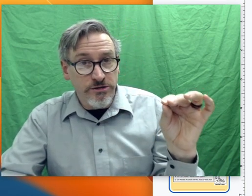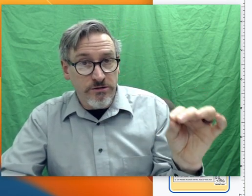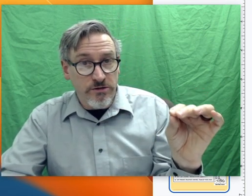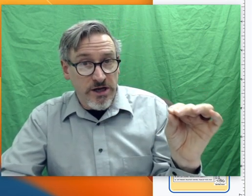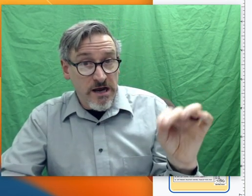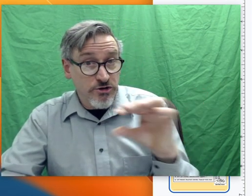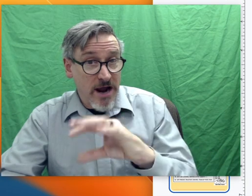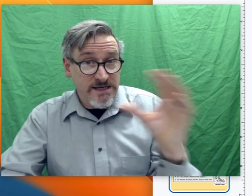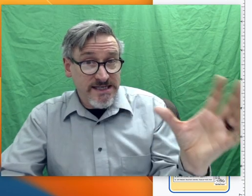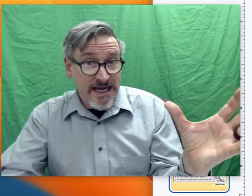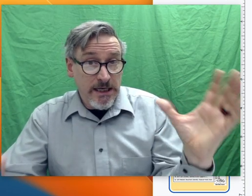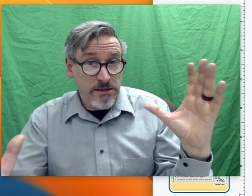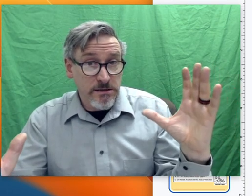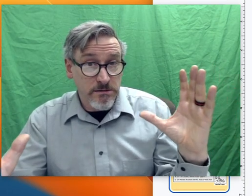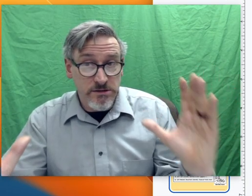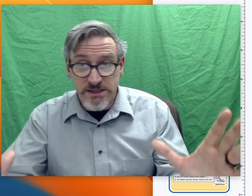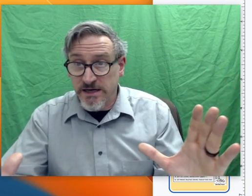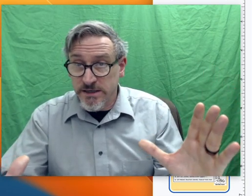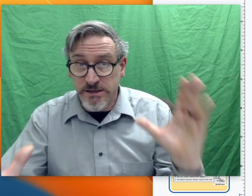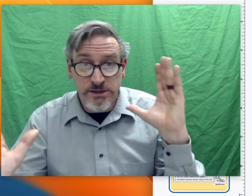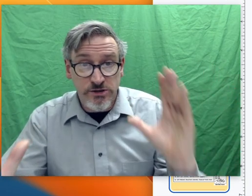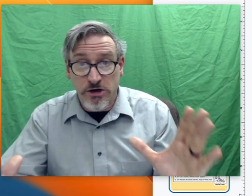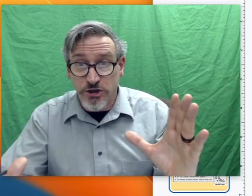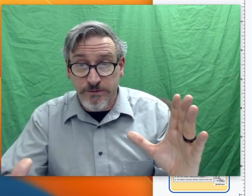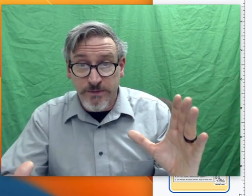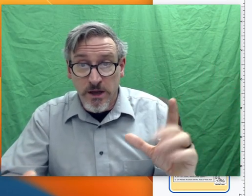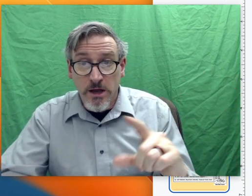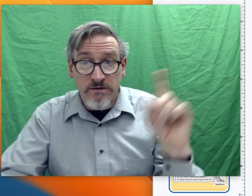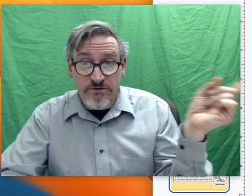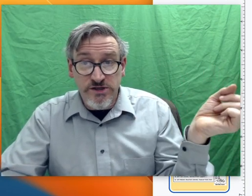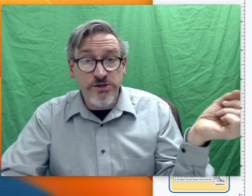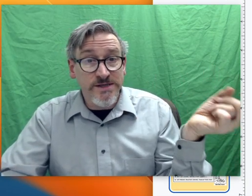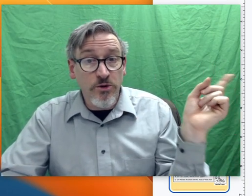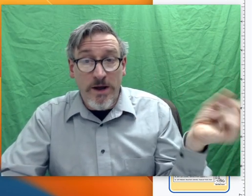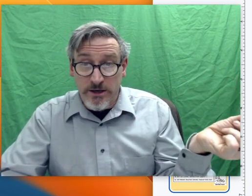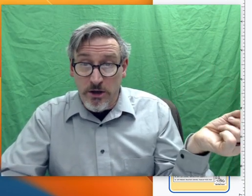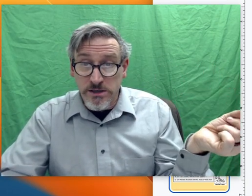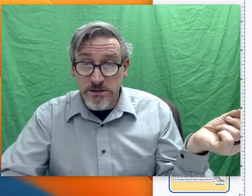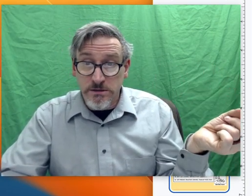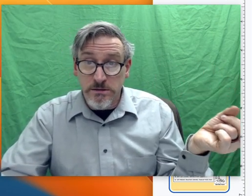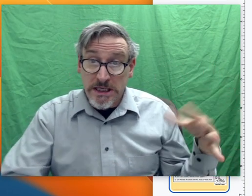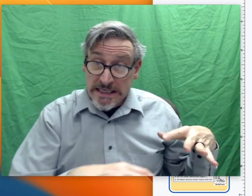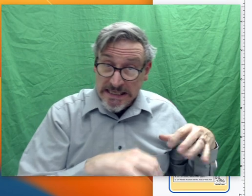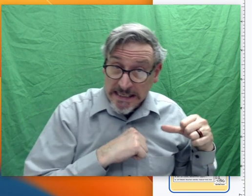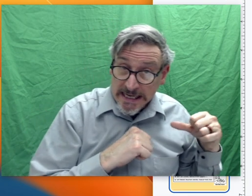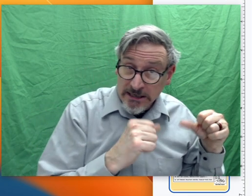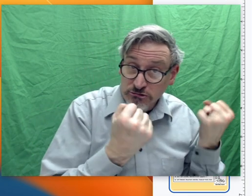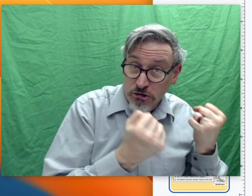here's the contrasting sentence structure. First is using the when clause.